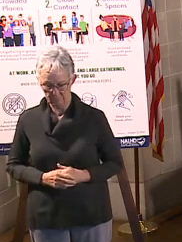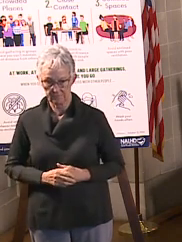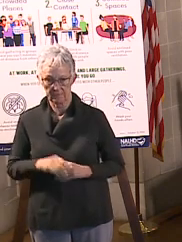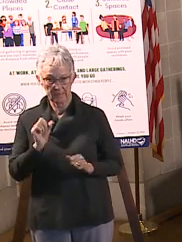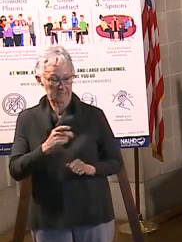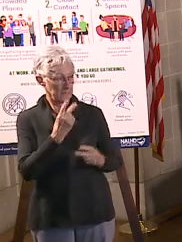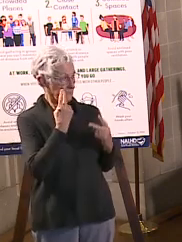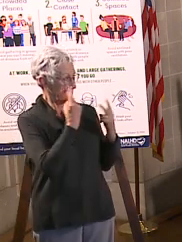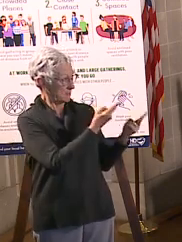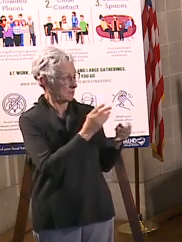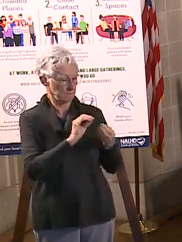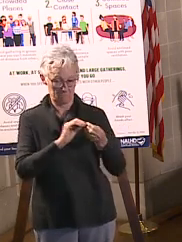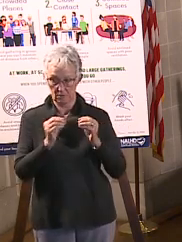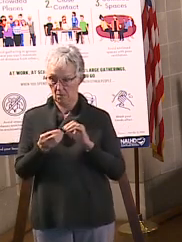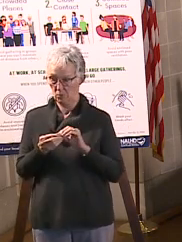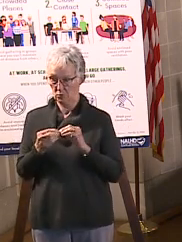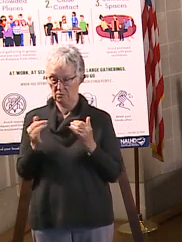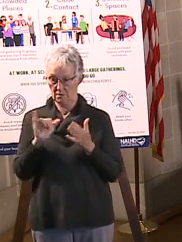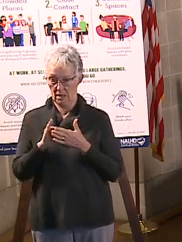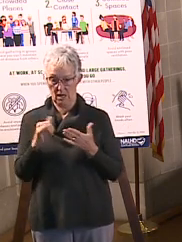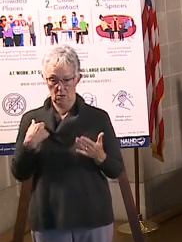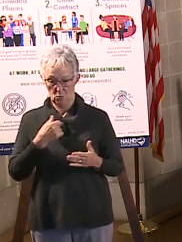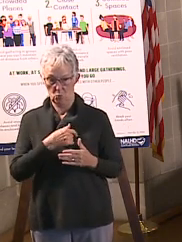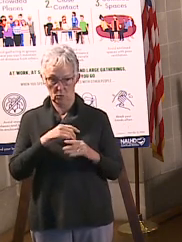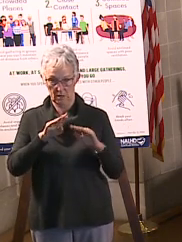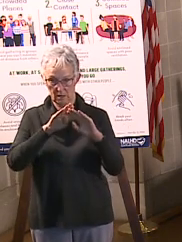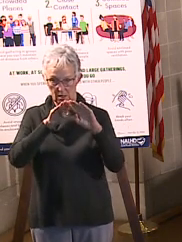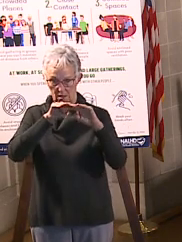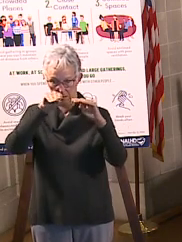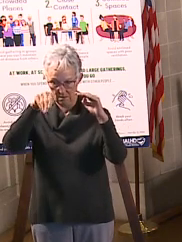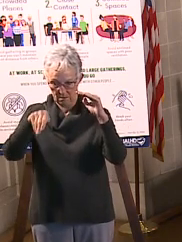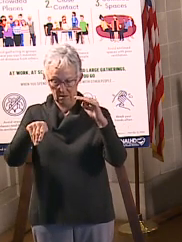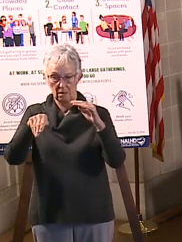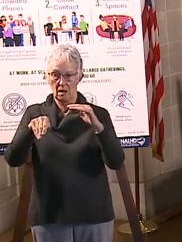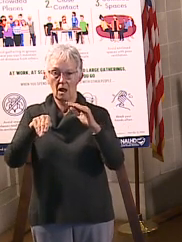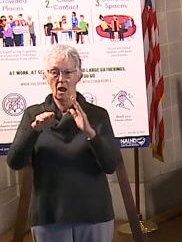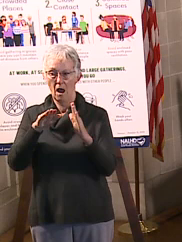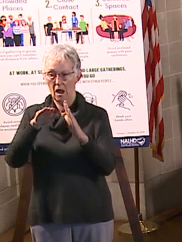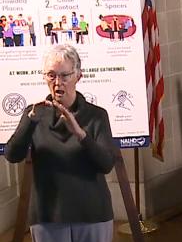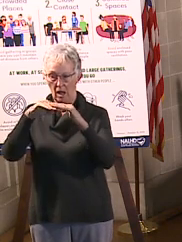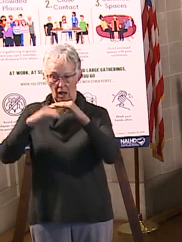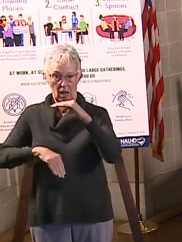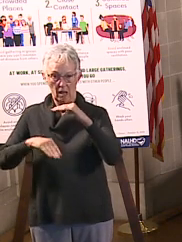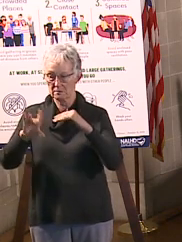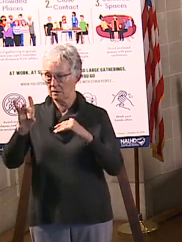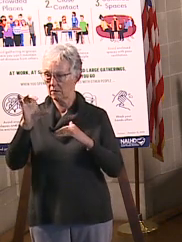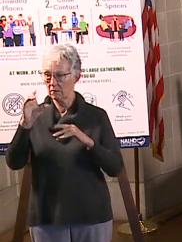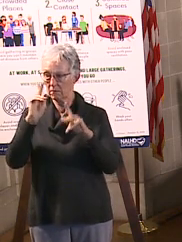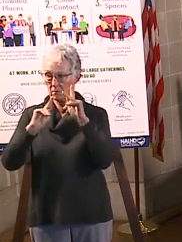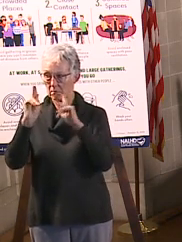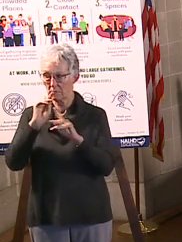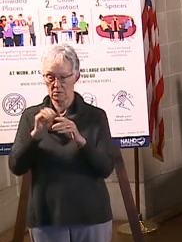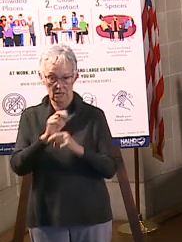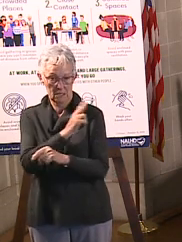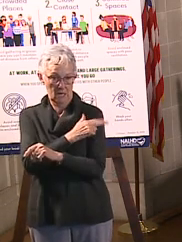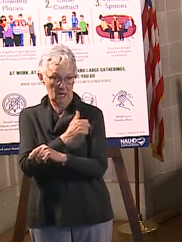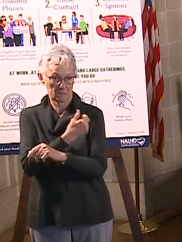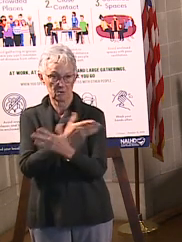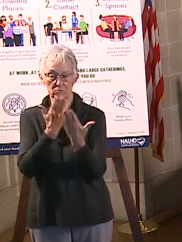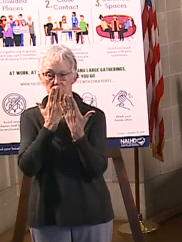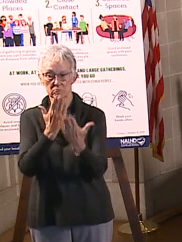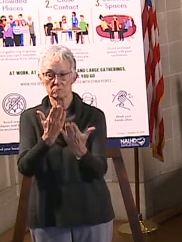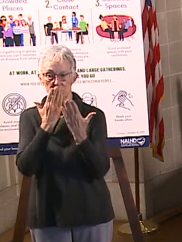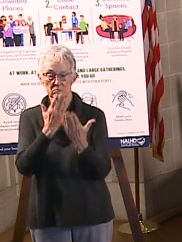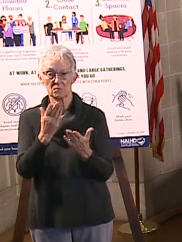you can see that over the weekend we fell to under 800 hospitalizations. So I want to thank all the Nebraskans who have